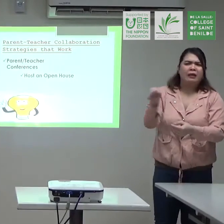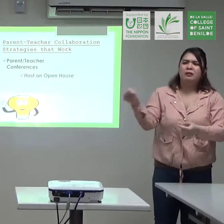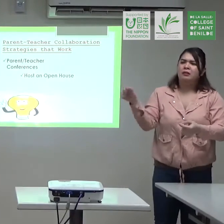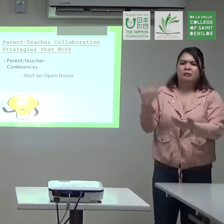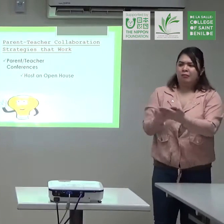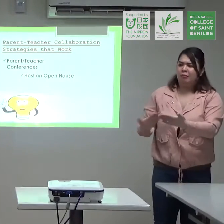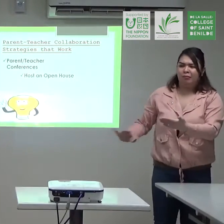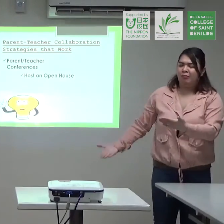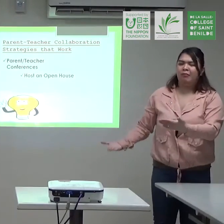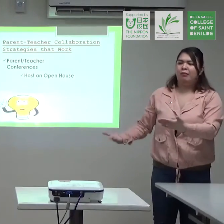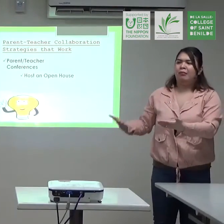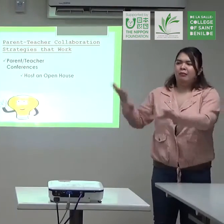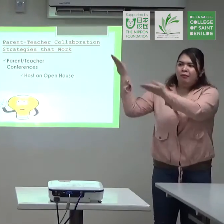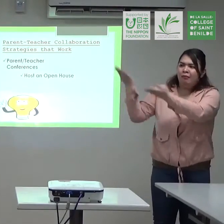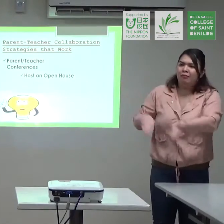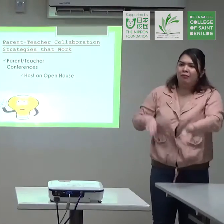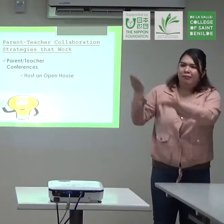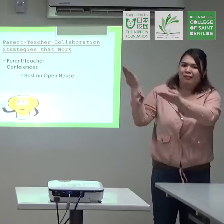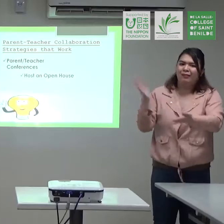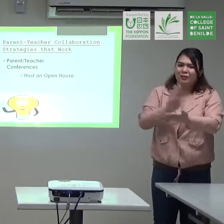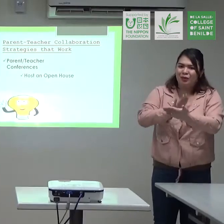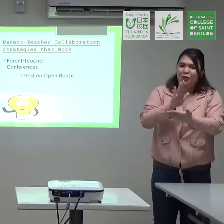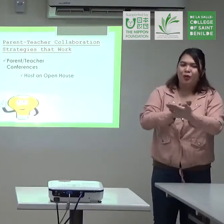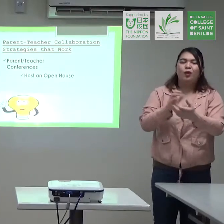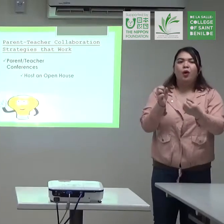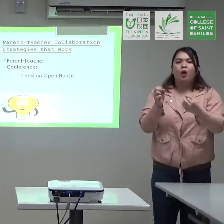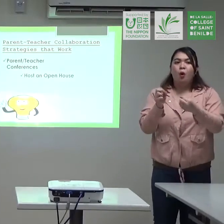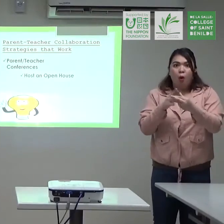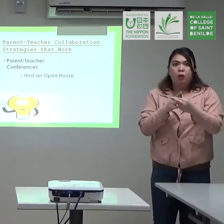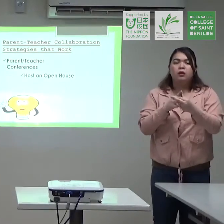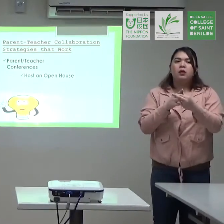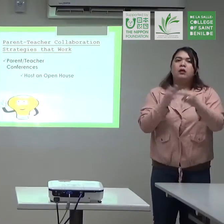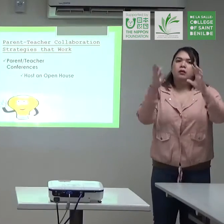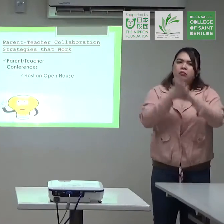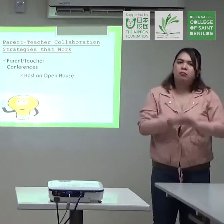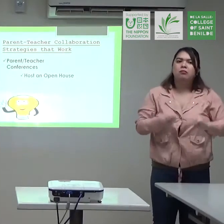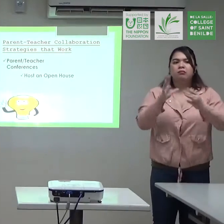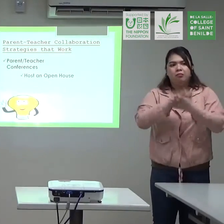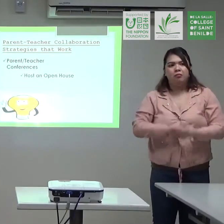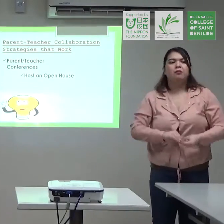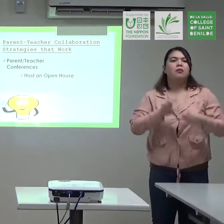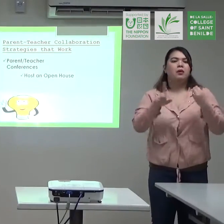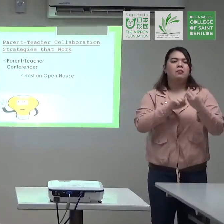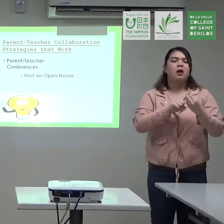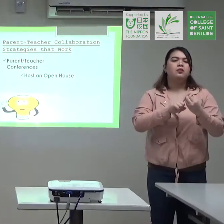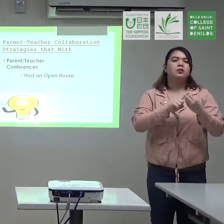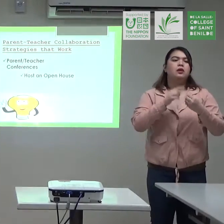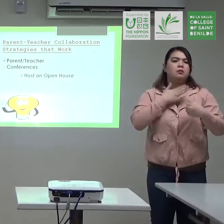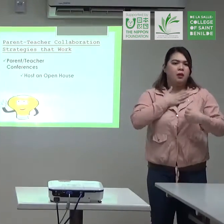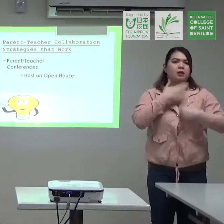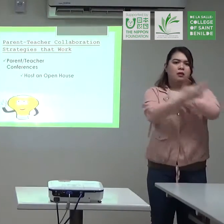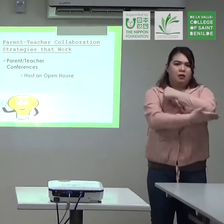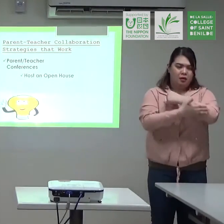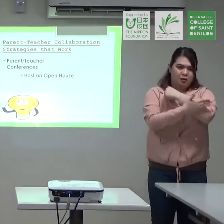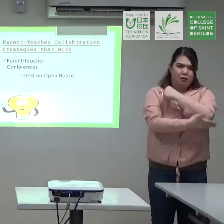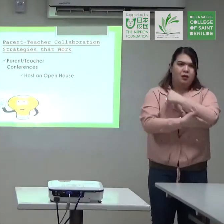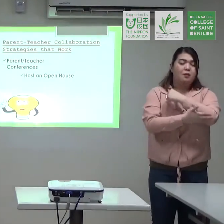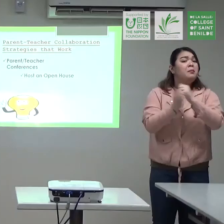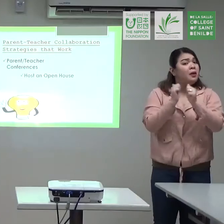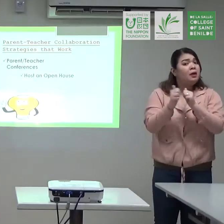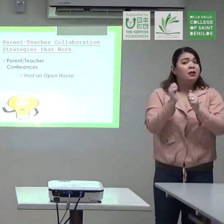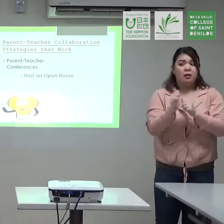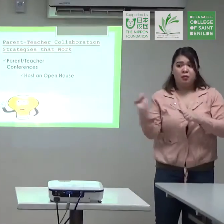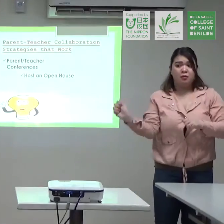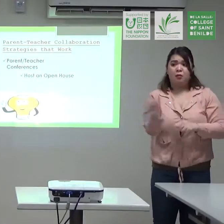whatever, anything that will tell a story about their country. So it's a way of involving every parent in the